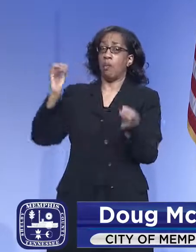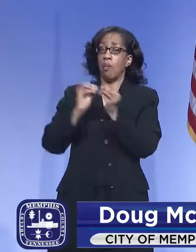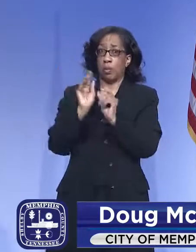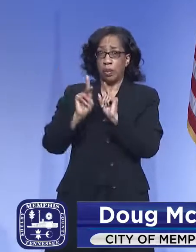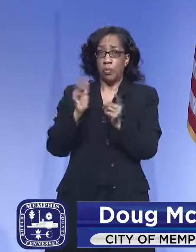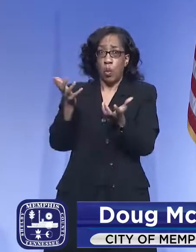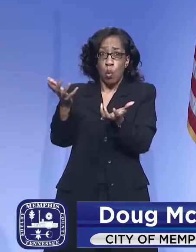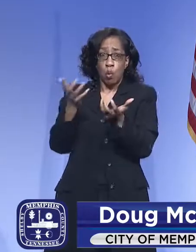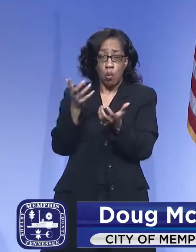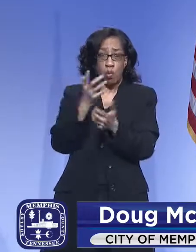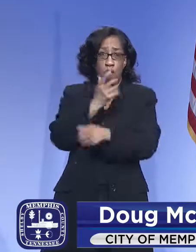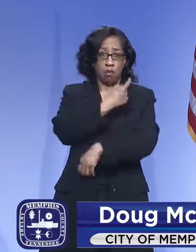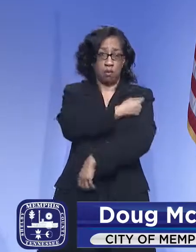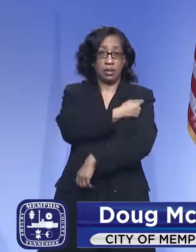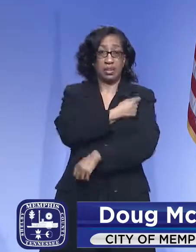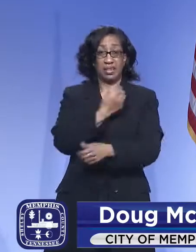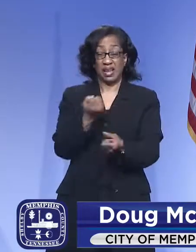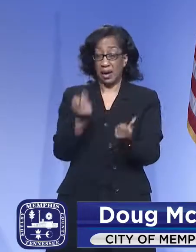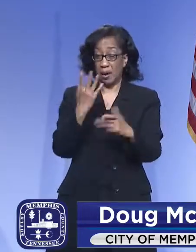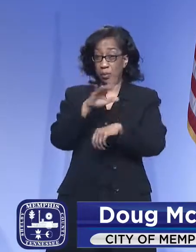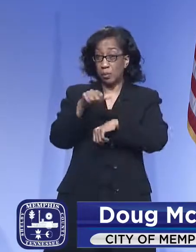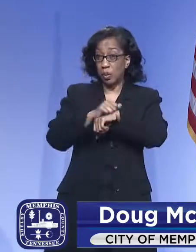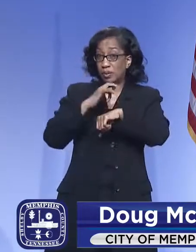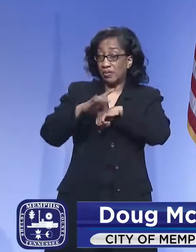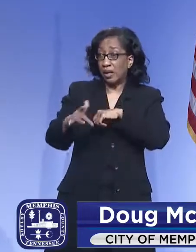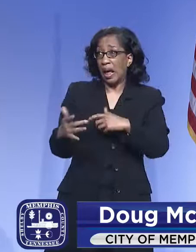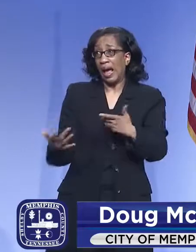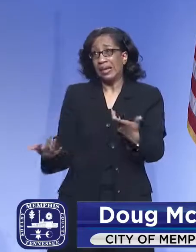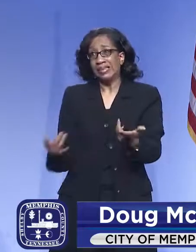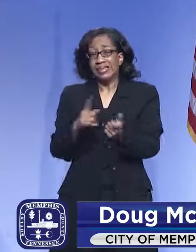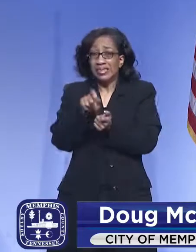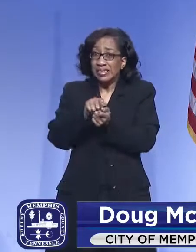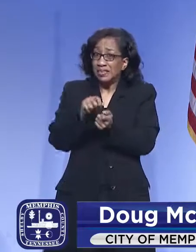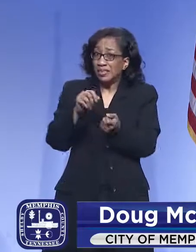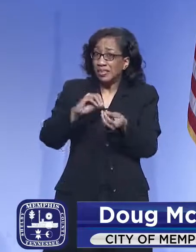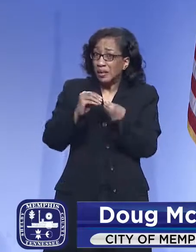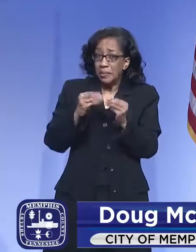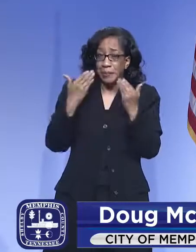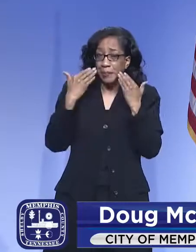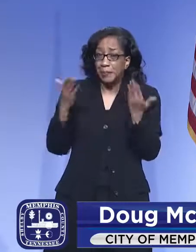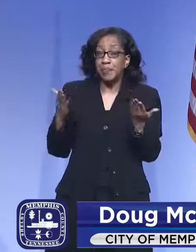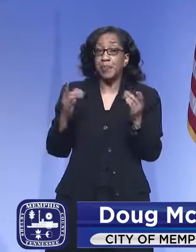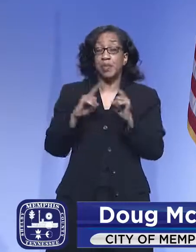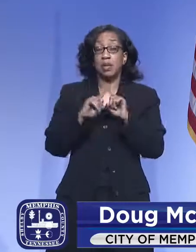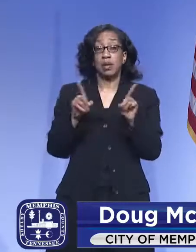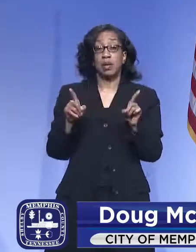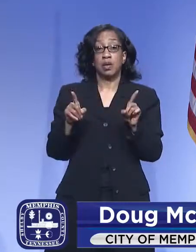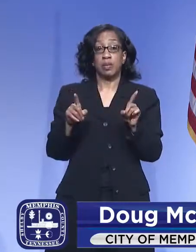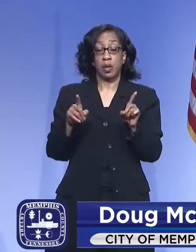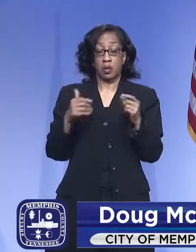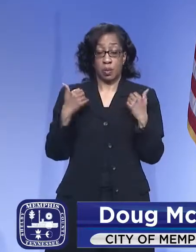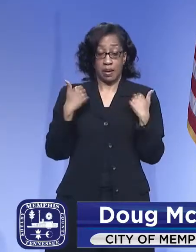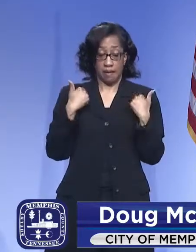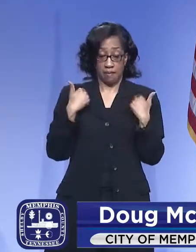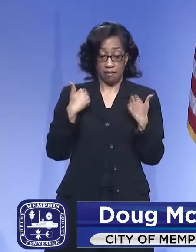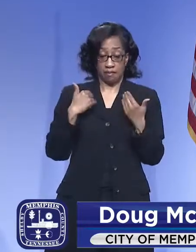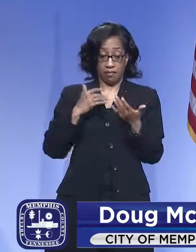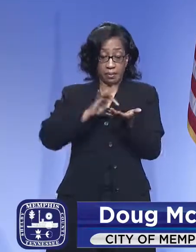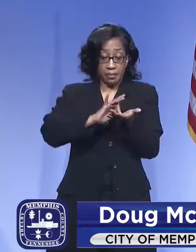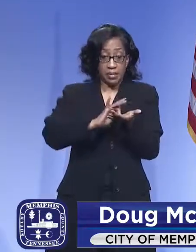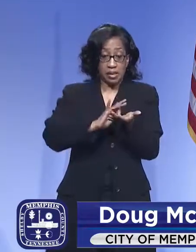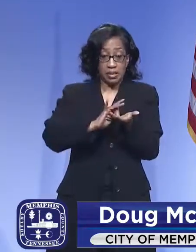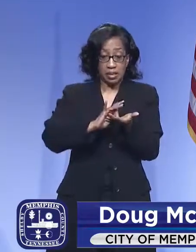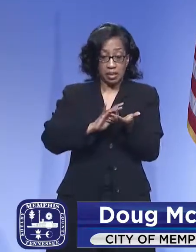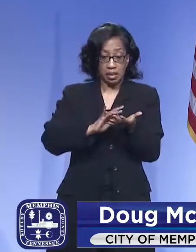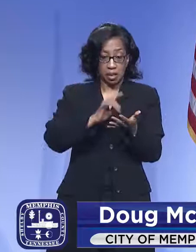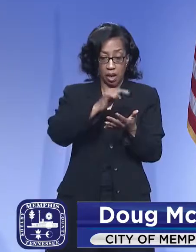is how many appointments. I can't tell you exactly how many, but I will tell you that as many vaccine doses as I have on hand,